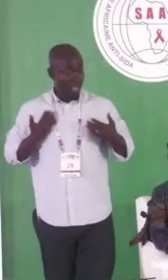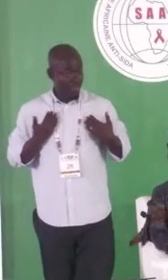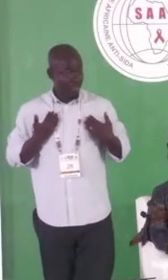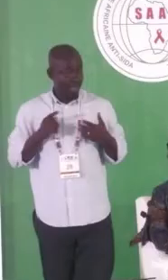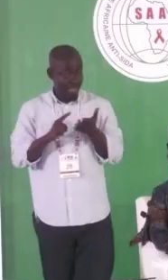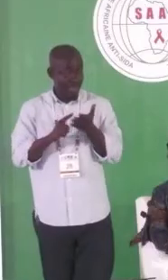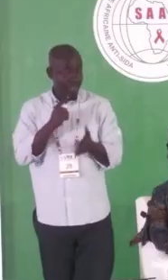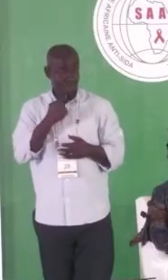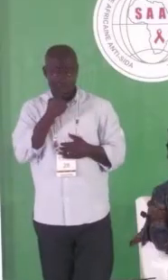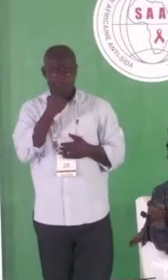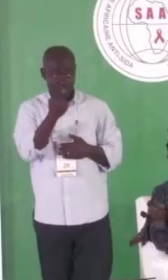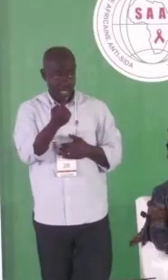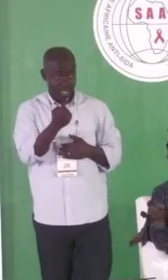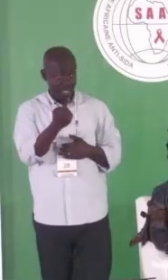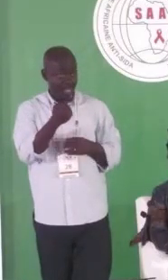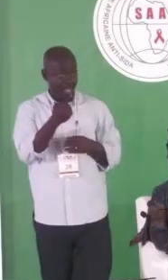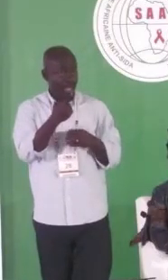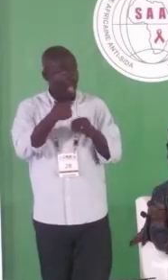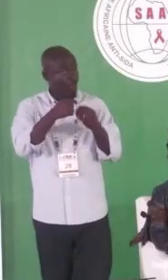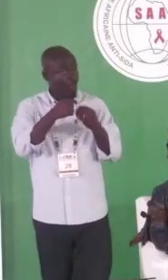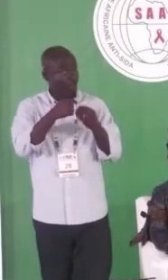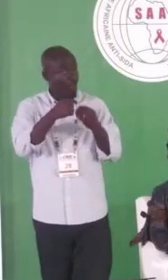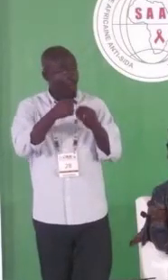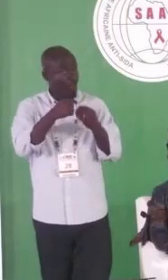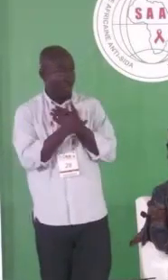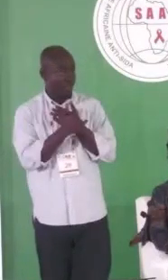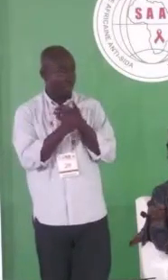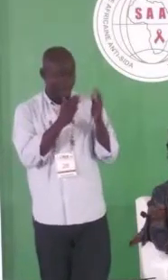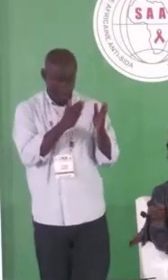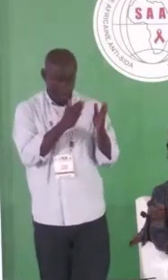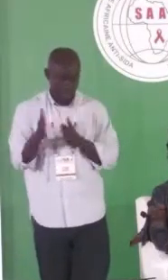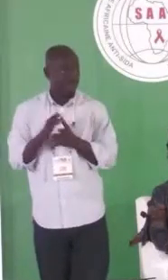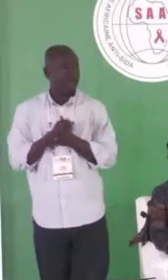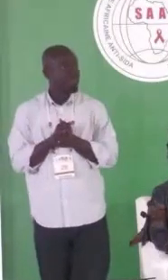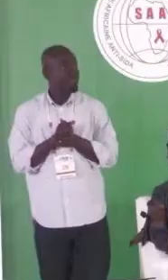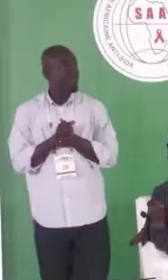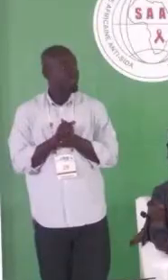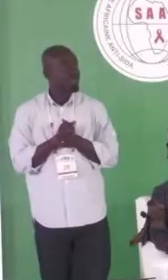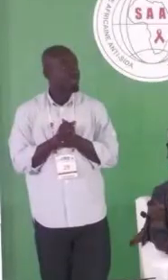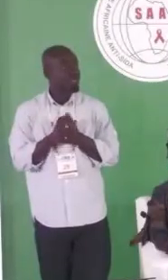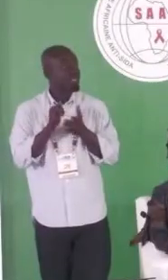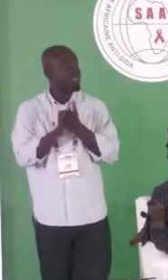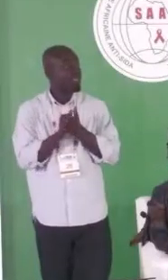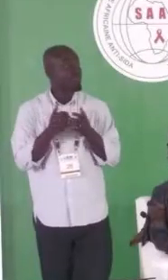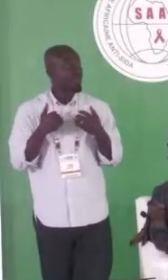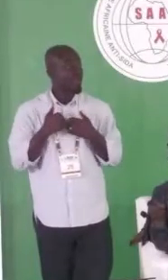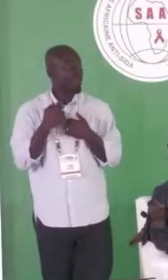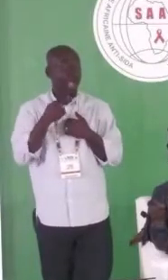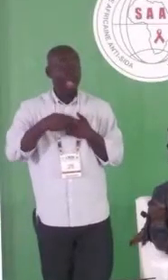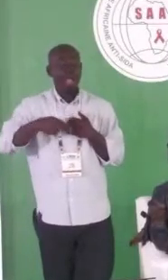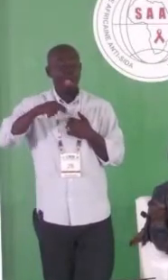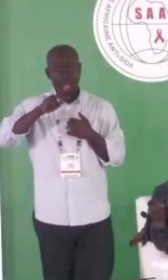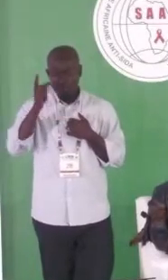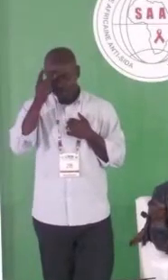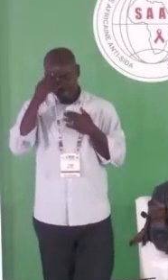going to say in terms of our country preparedness is that we've got very high political